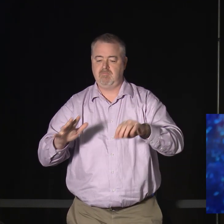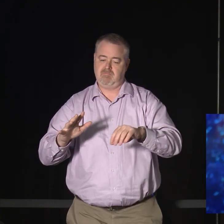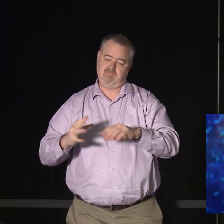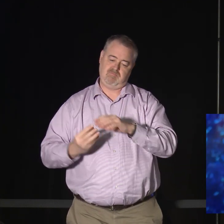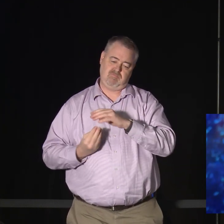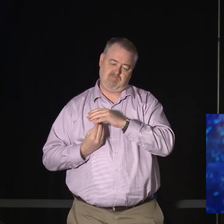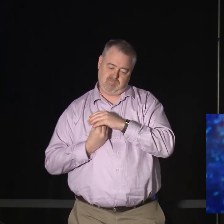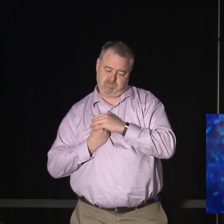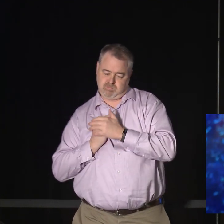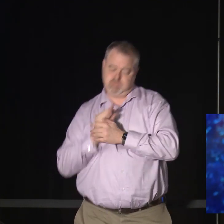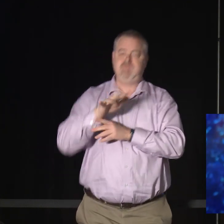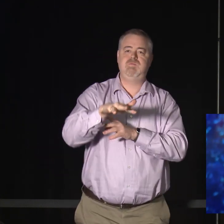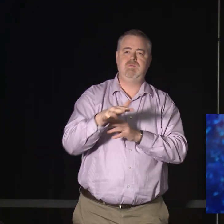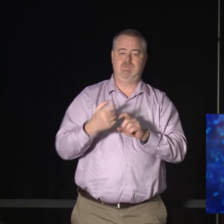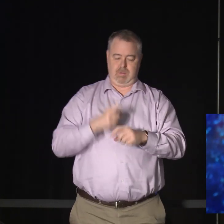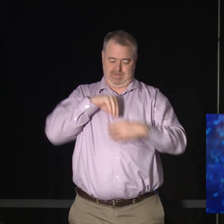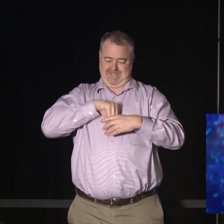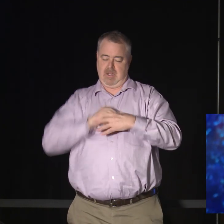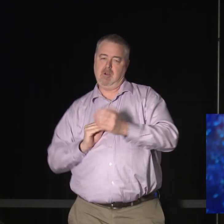Man, did you hear that?